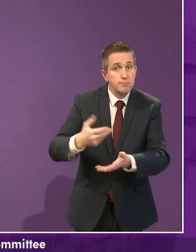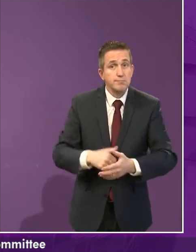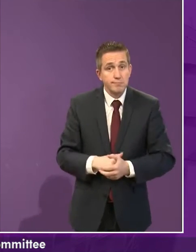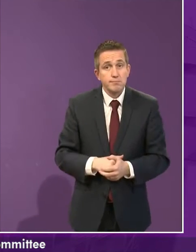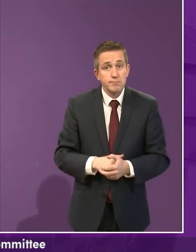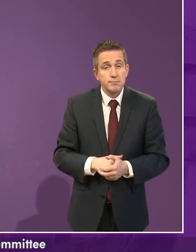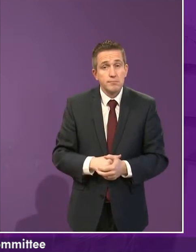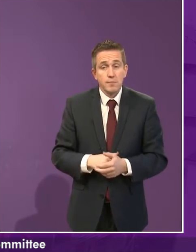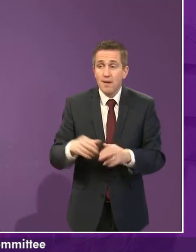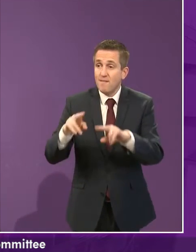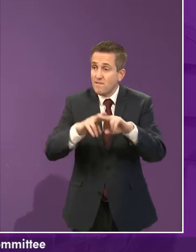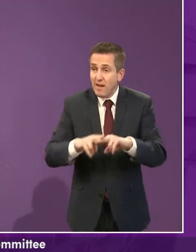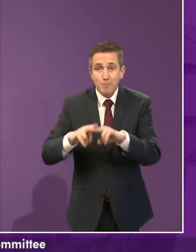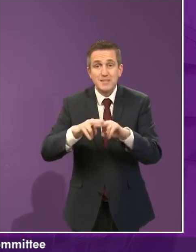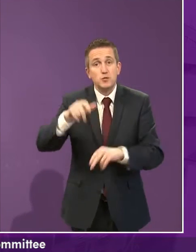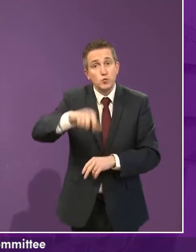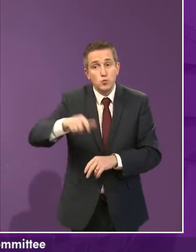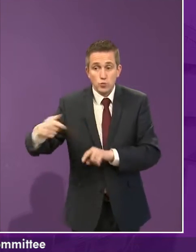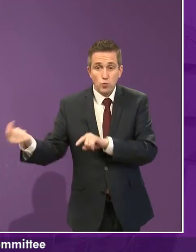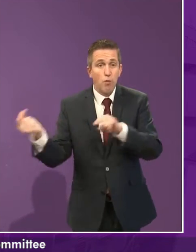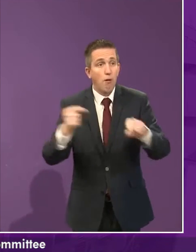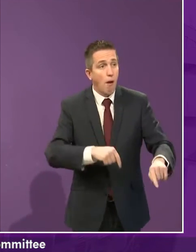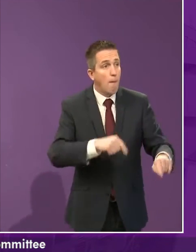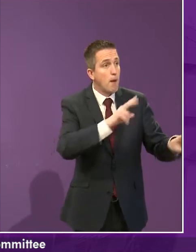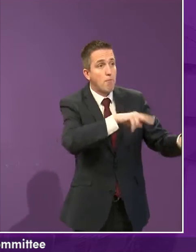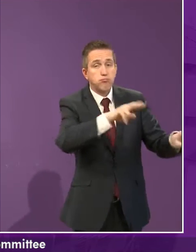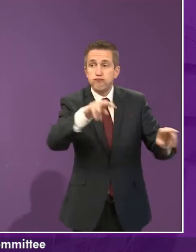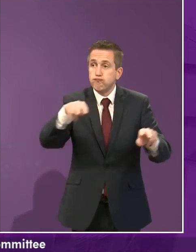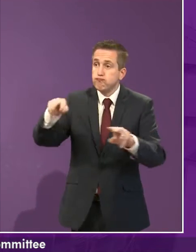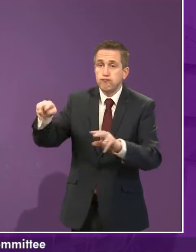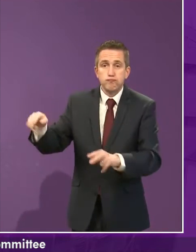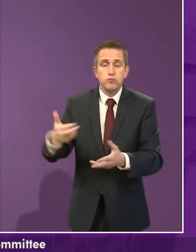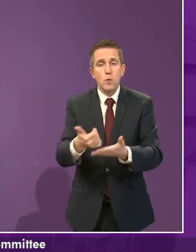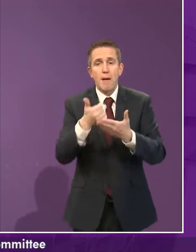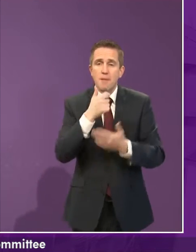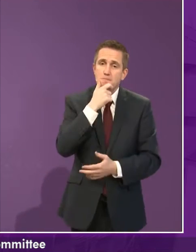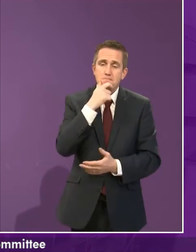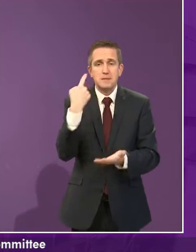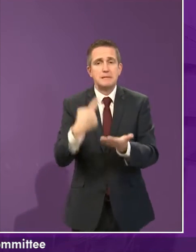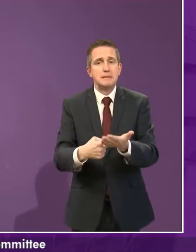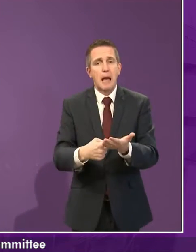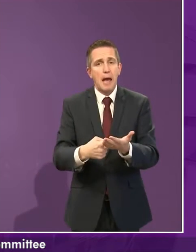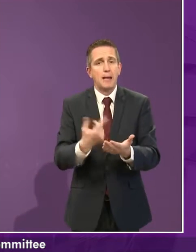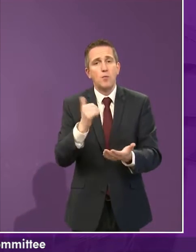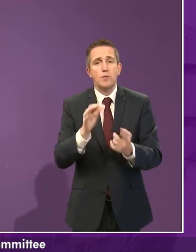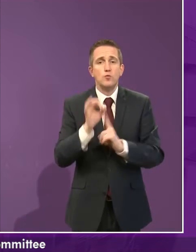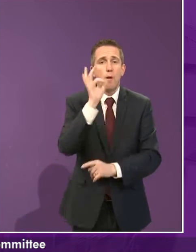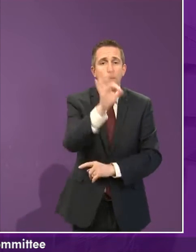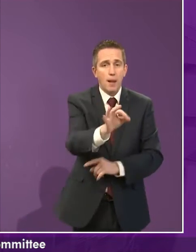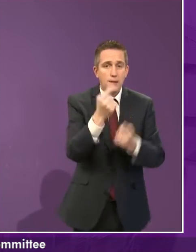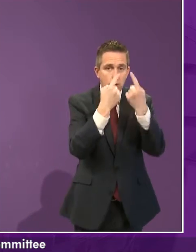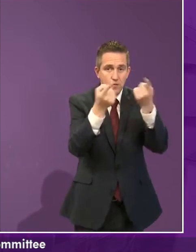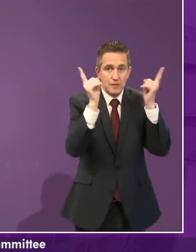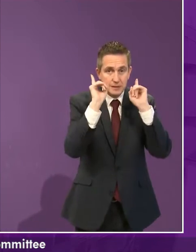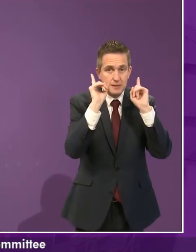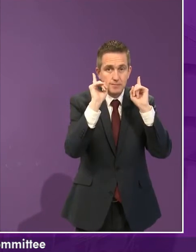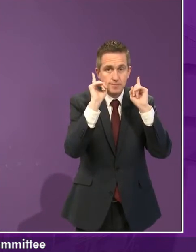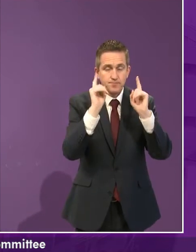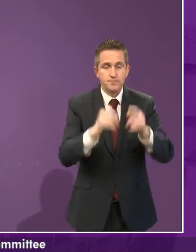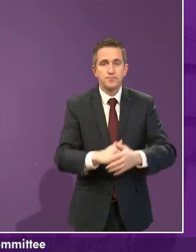to see the university as part, I guess, of their decision of whether or not to apply. And that